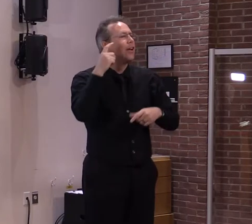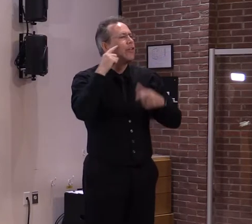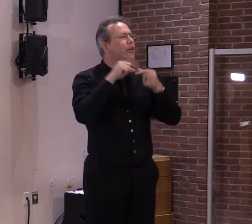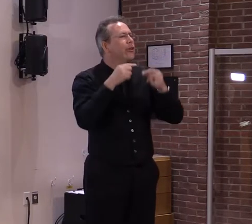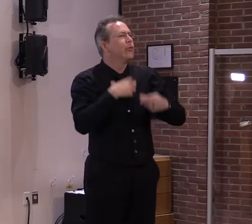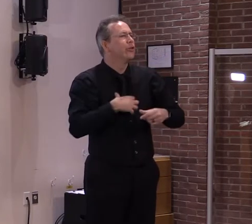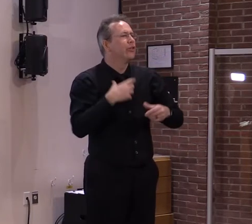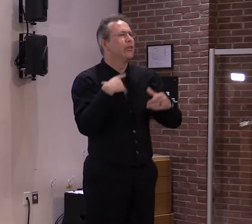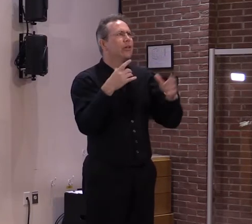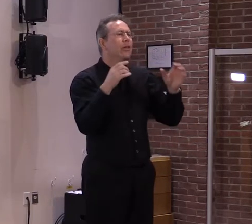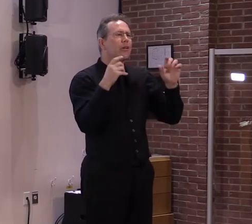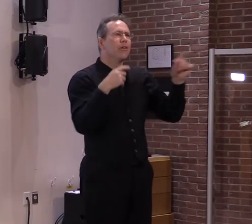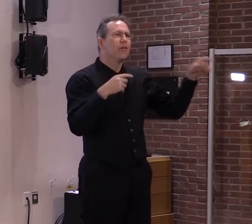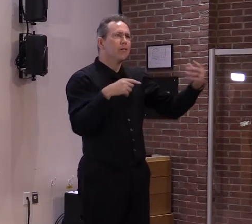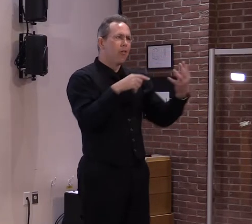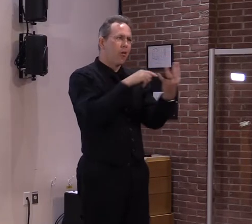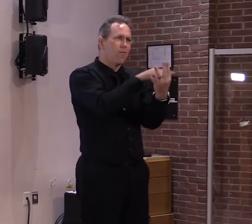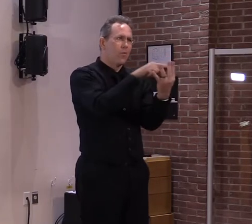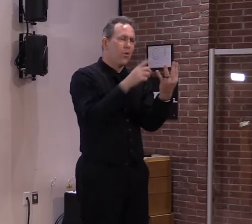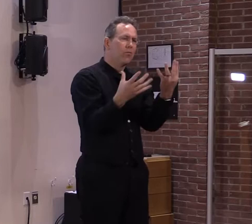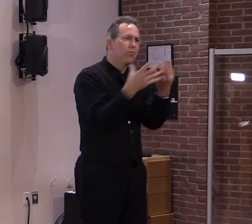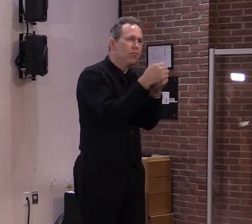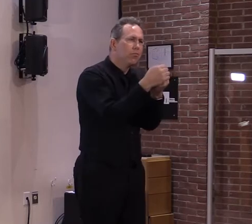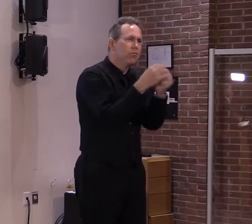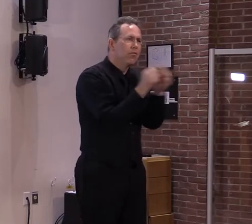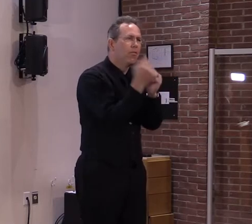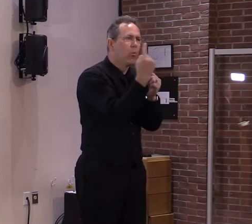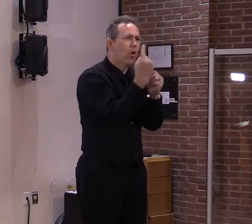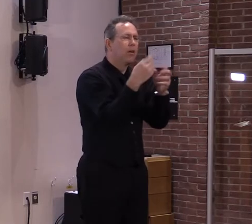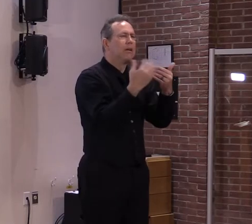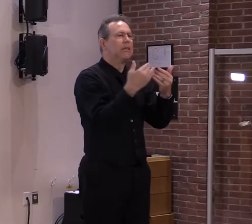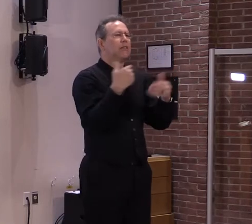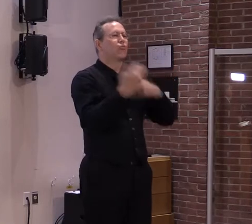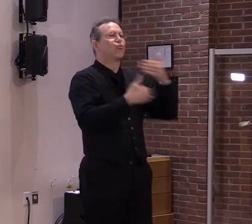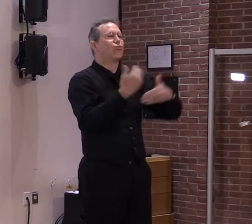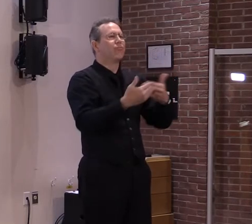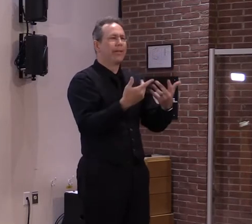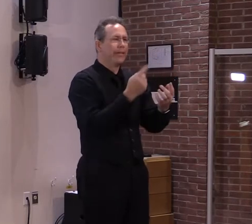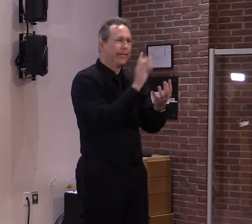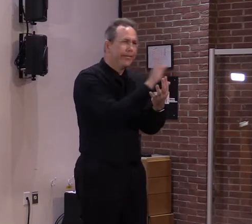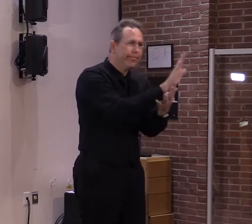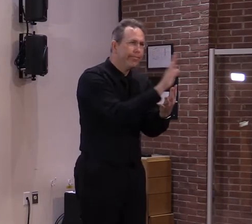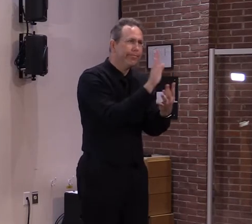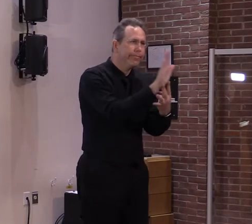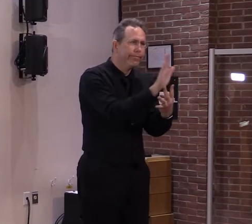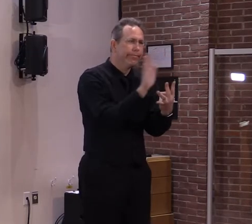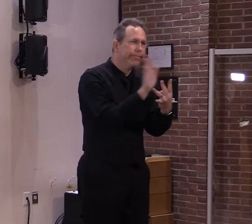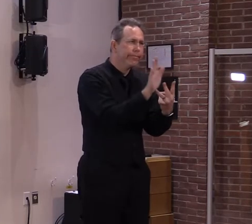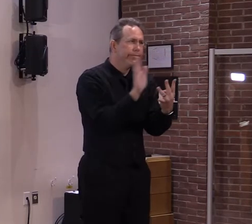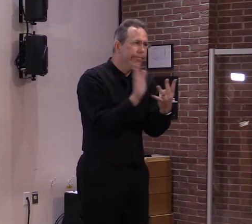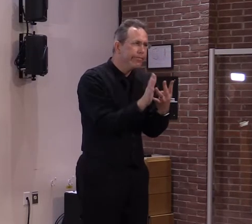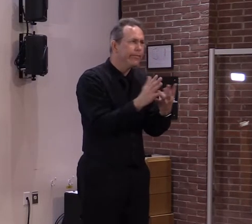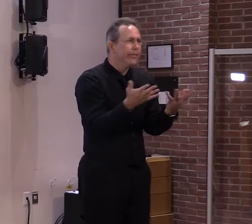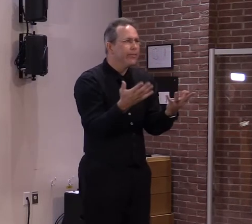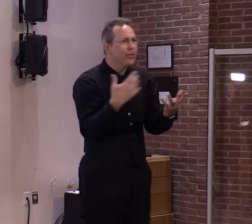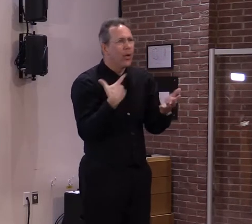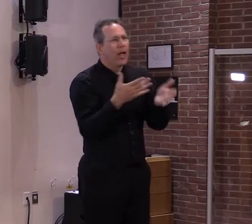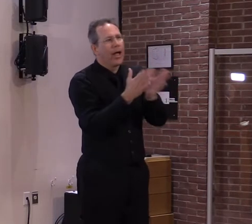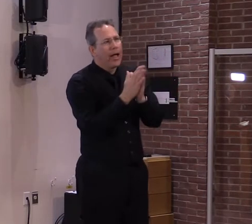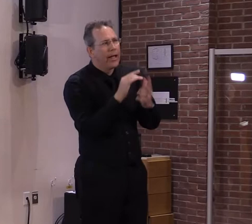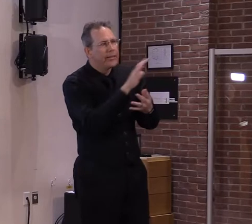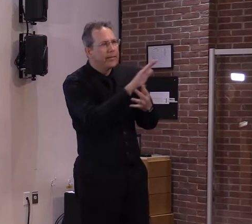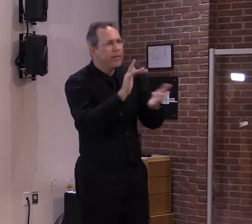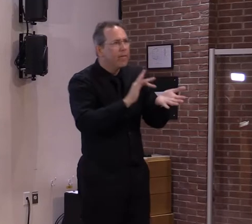system. Although they're not required, we're trying to get many of these pharmacies